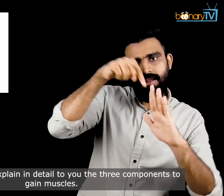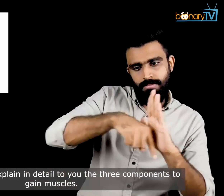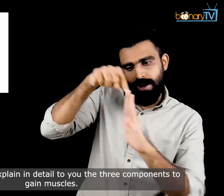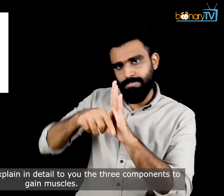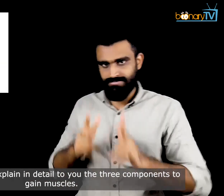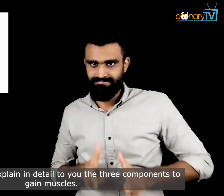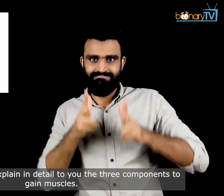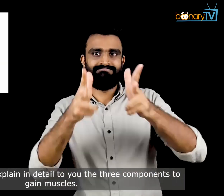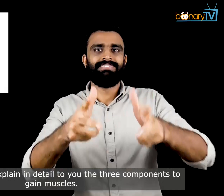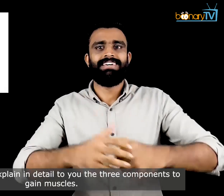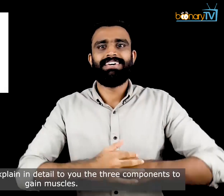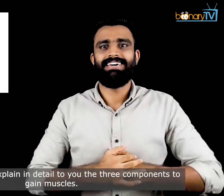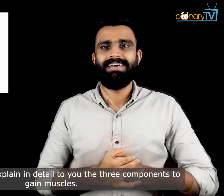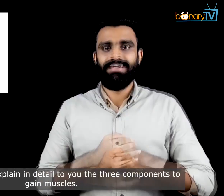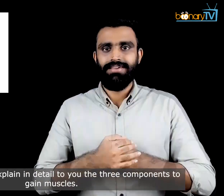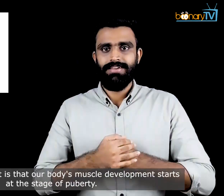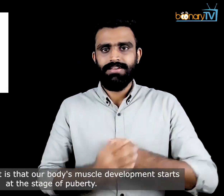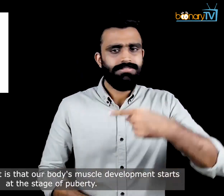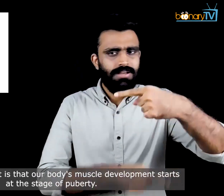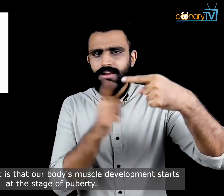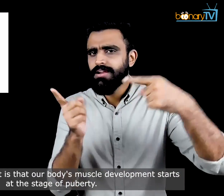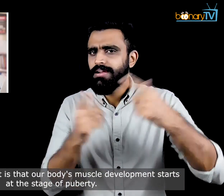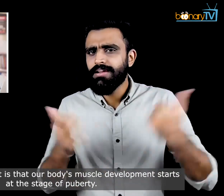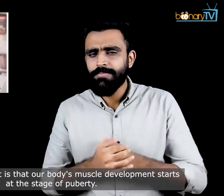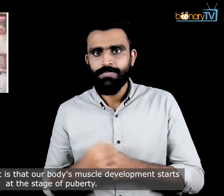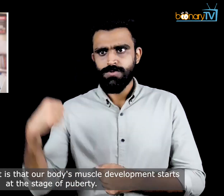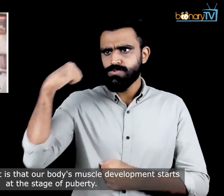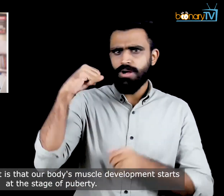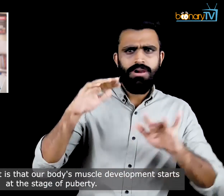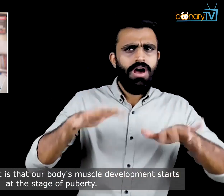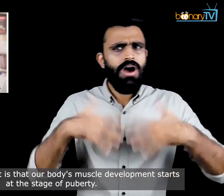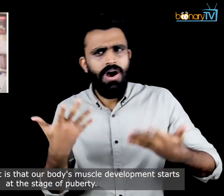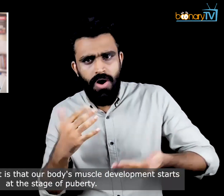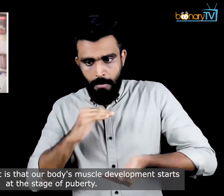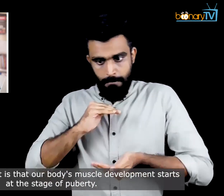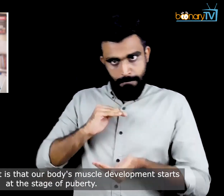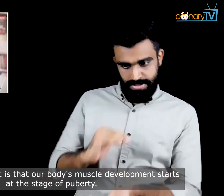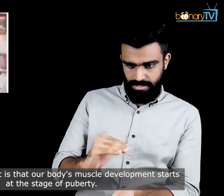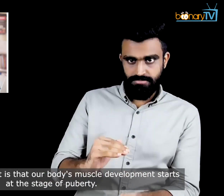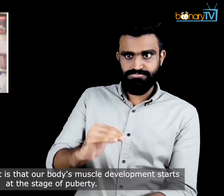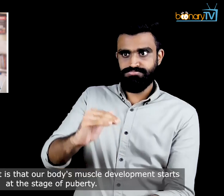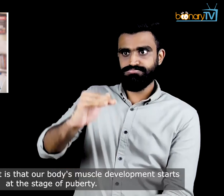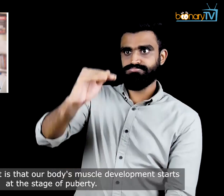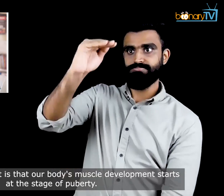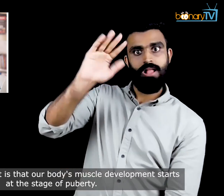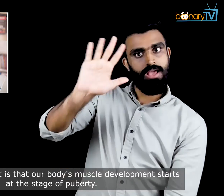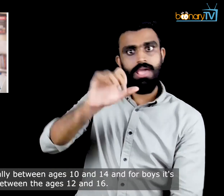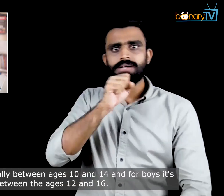the first component is that our body's muscle development starts at the stage of puberty for